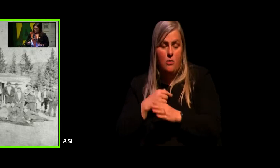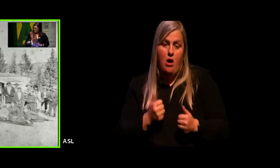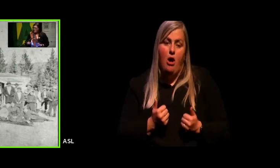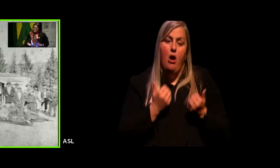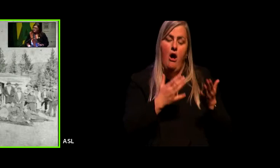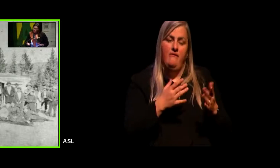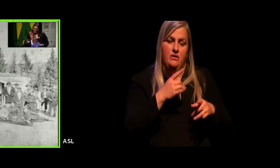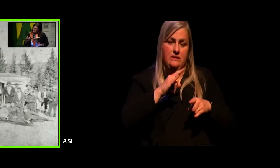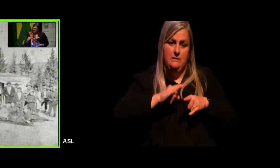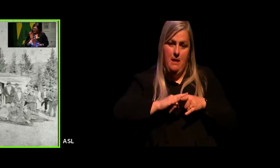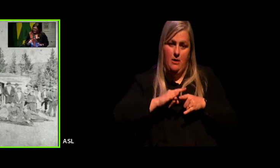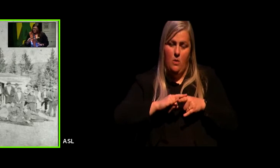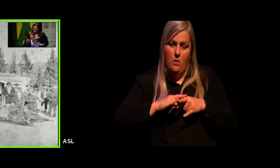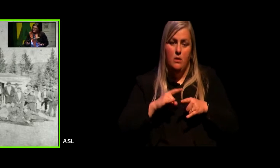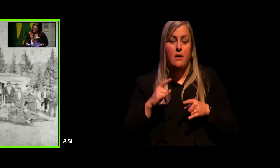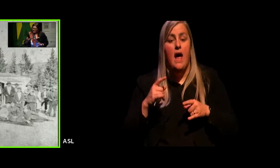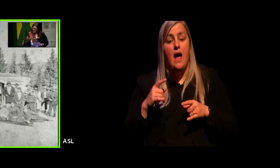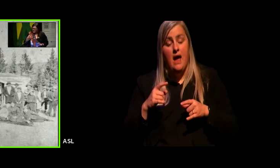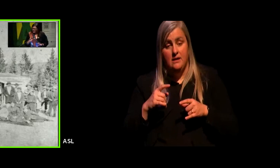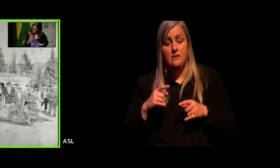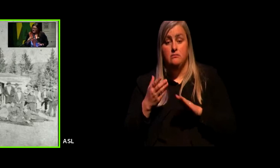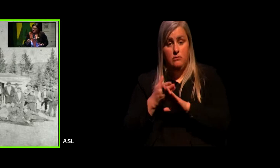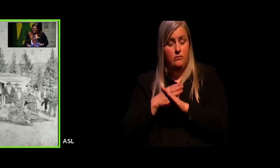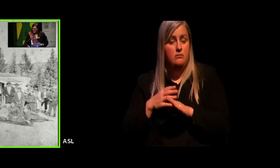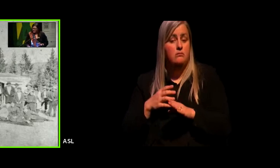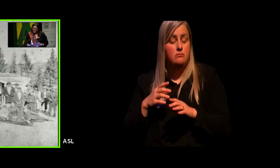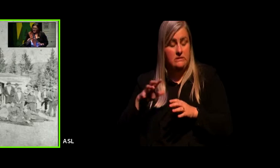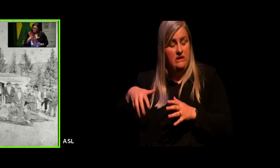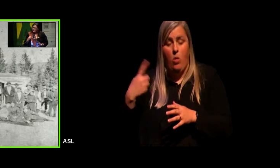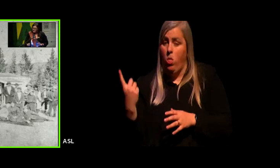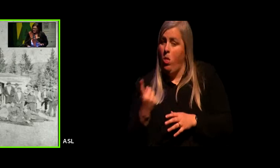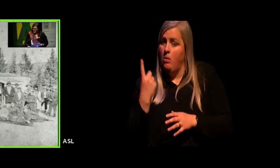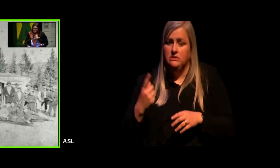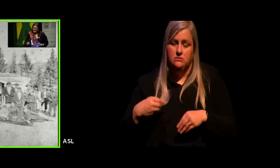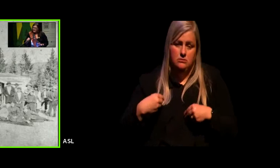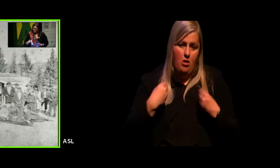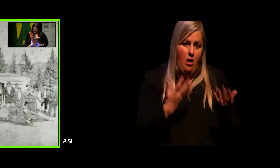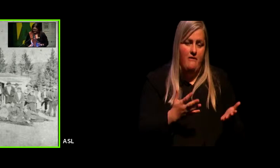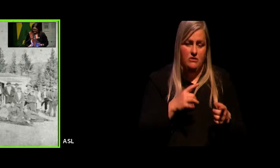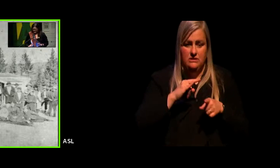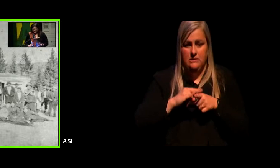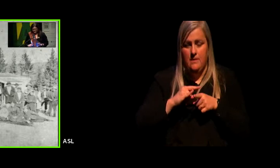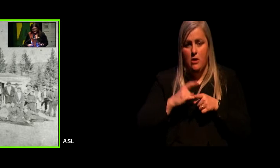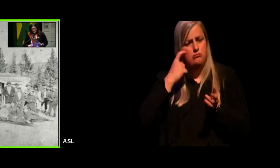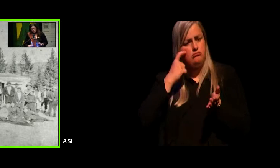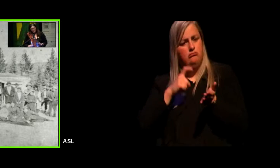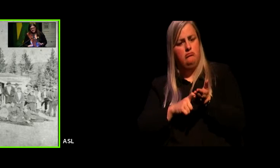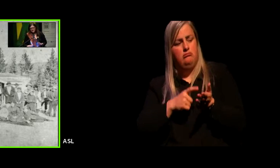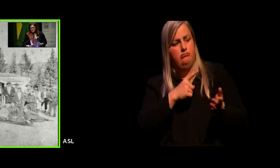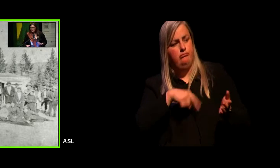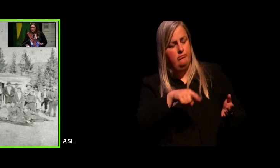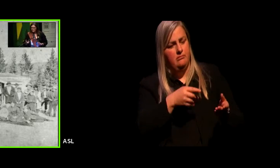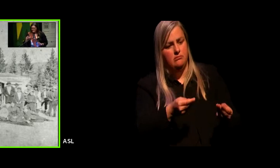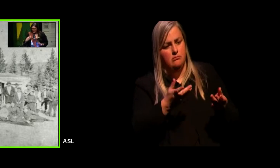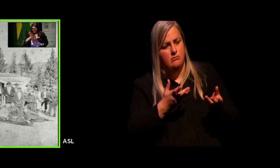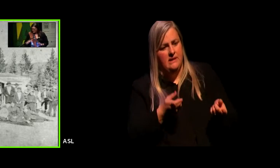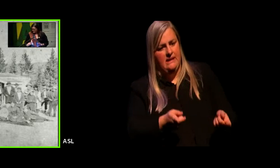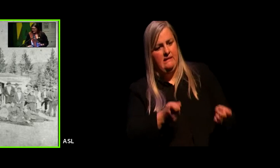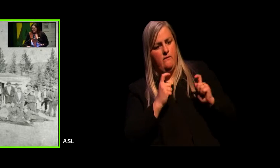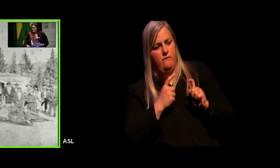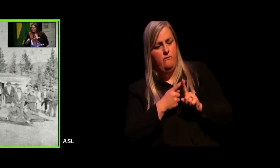done, because we are taking. And so there's that idea of connecting in and recognizing the gift that is being given to us from